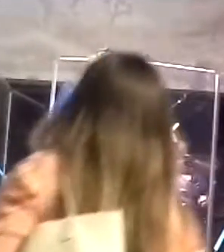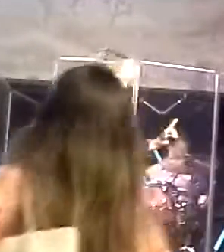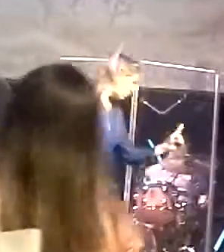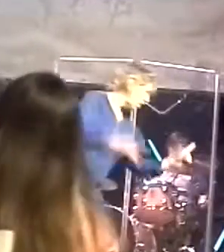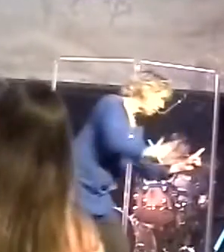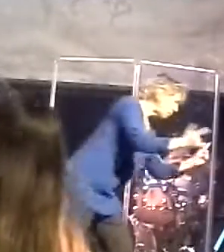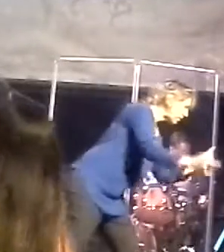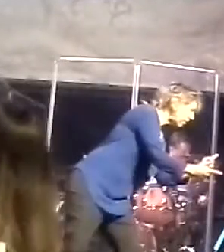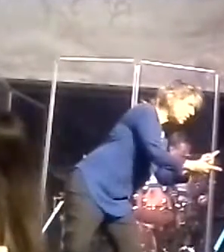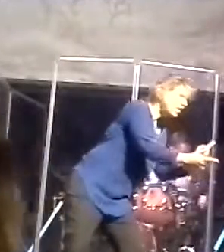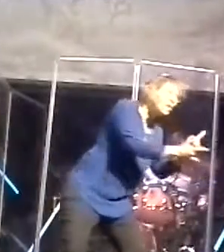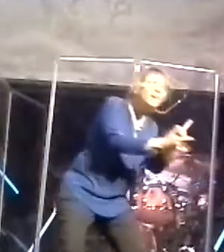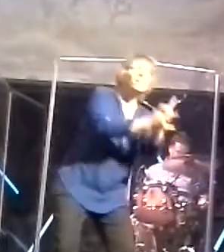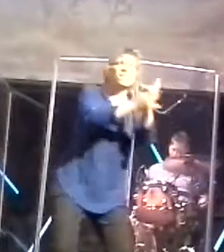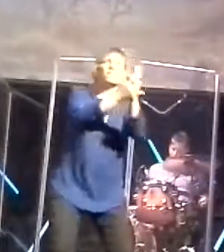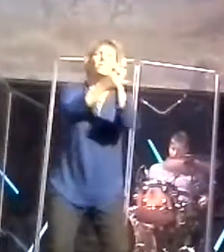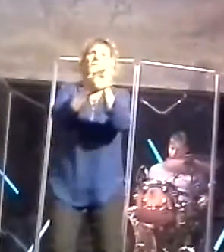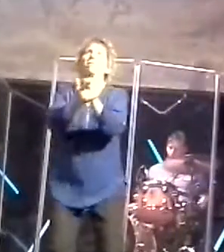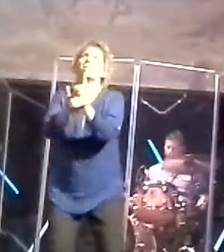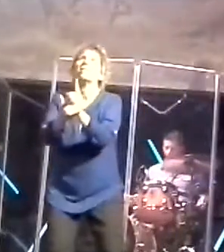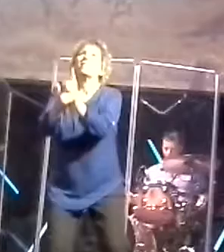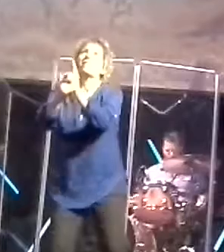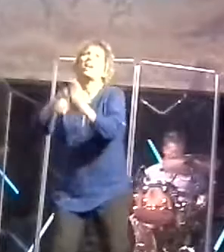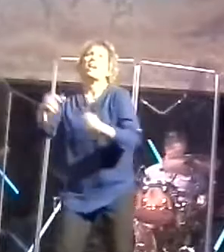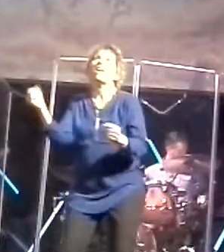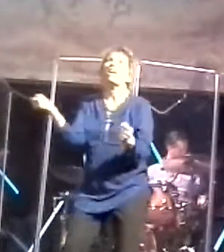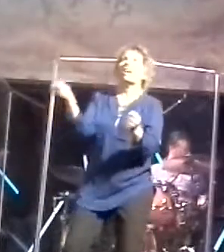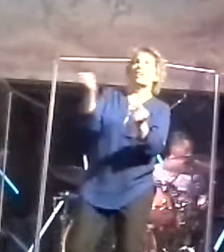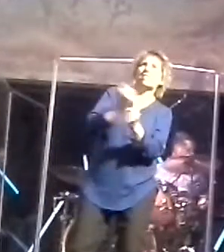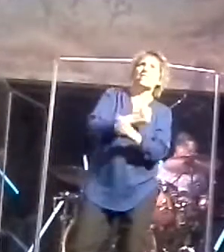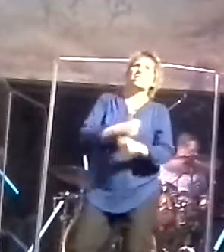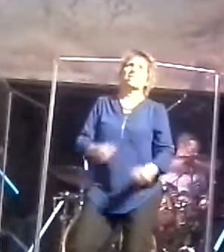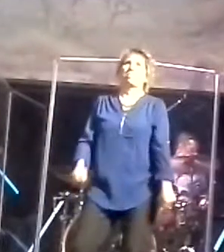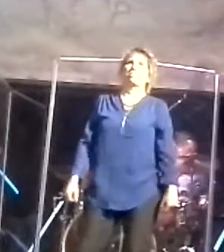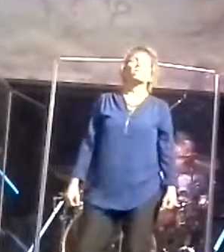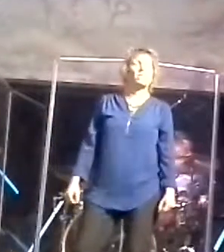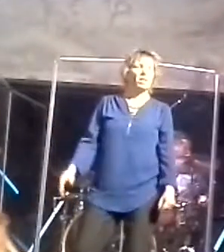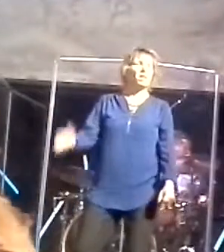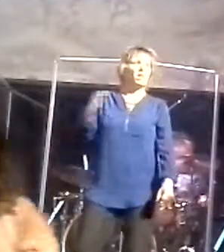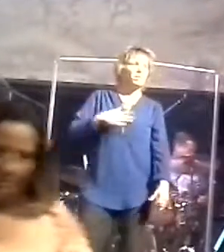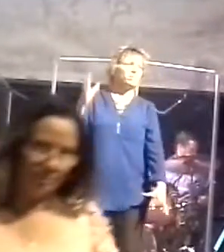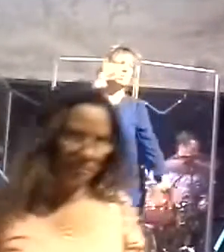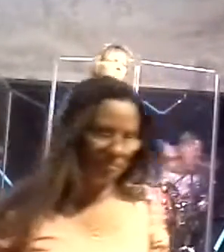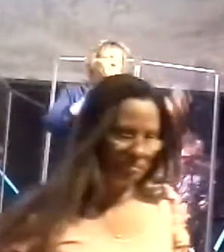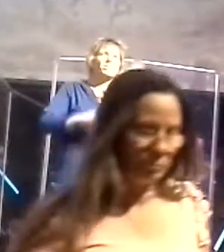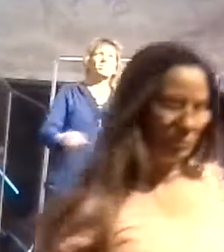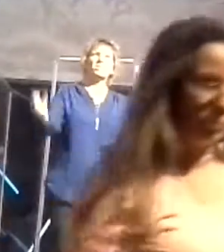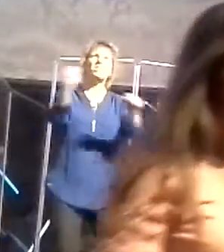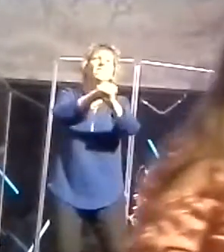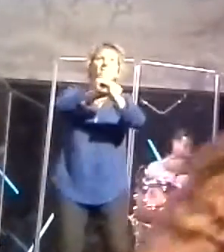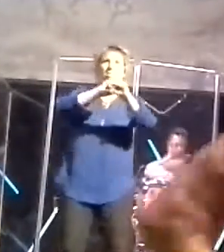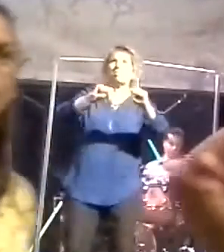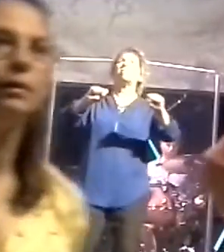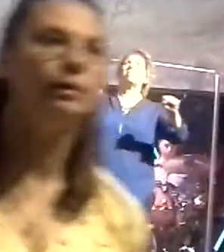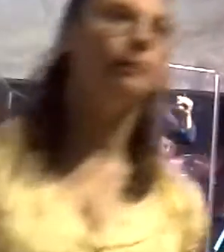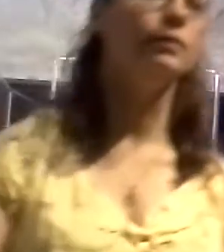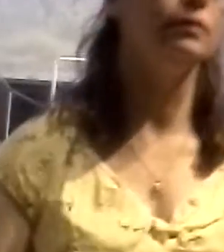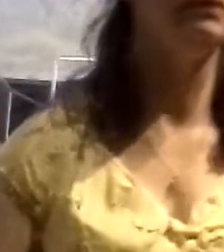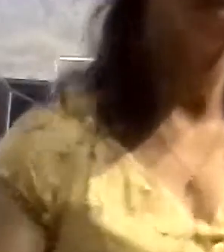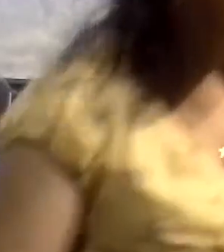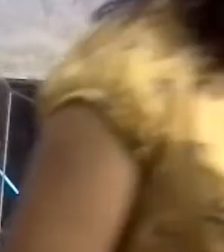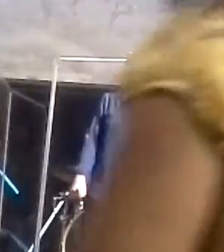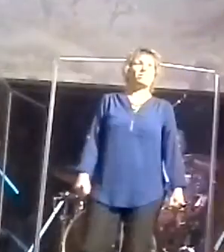me up on the ground. And love is the power when my feelings are